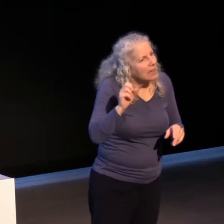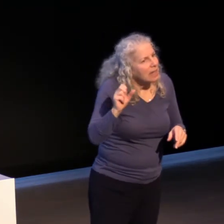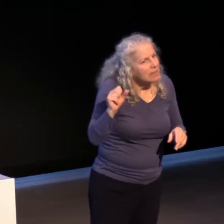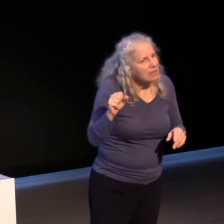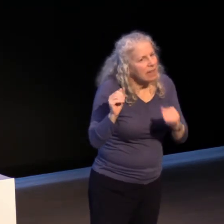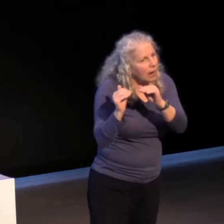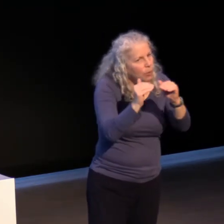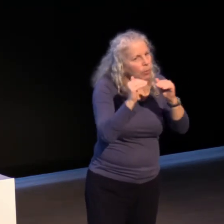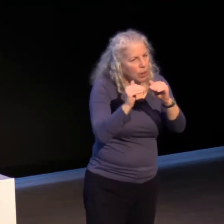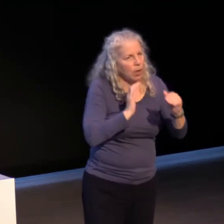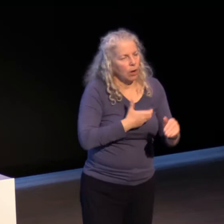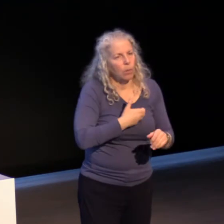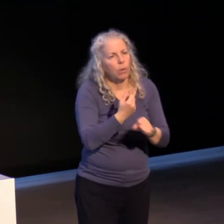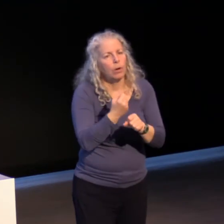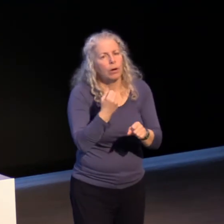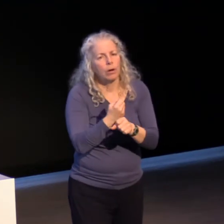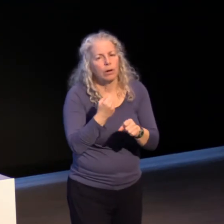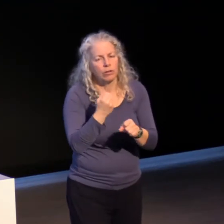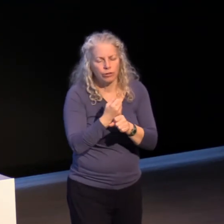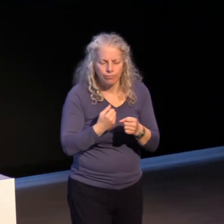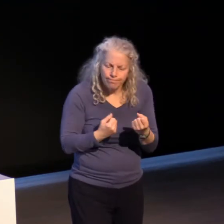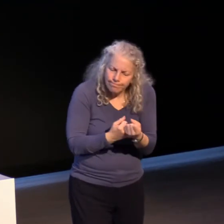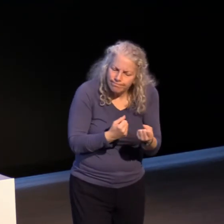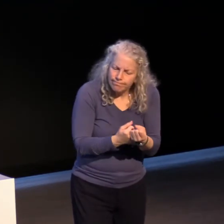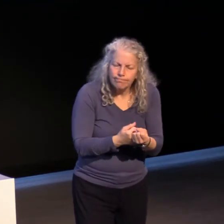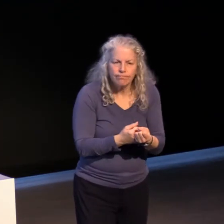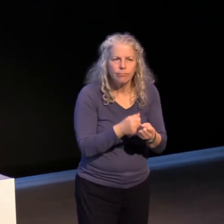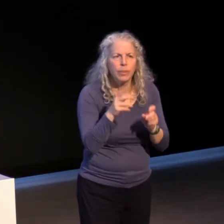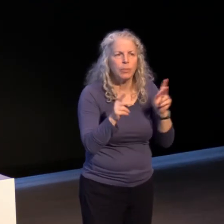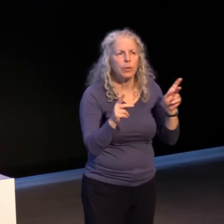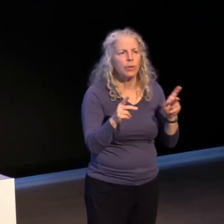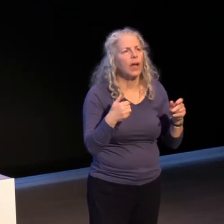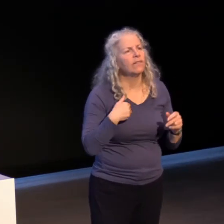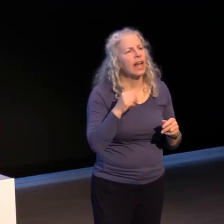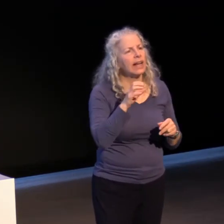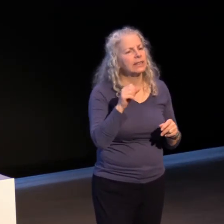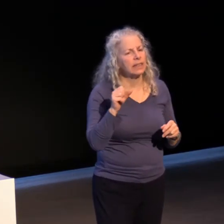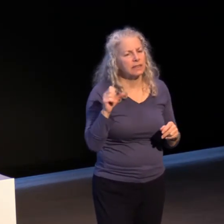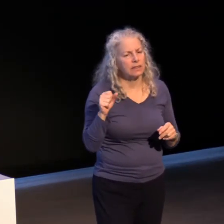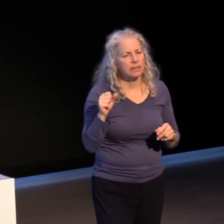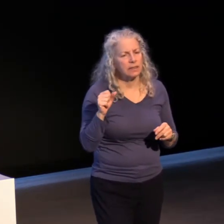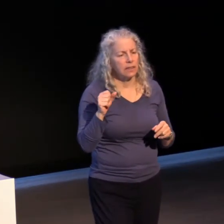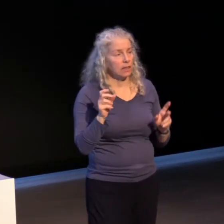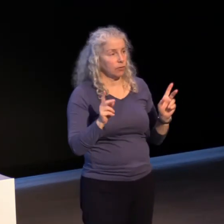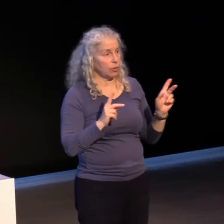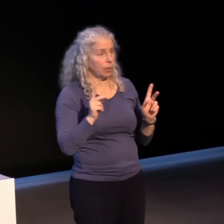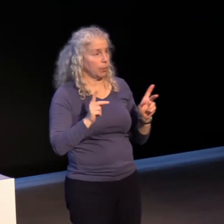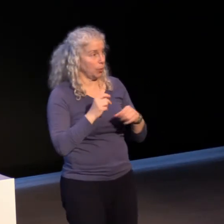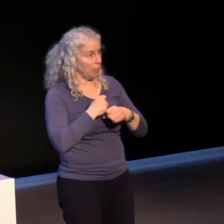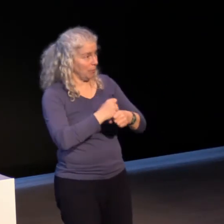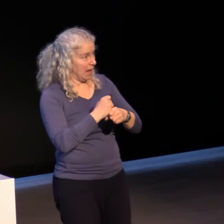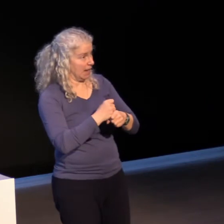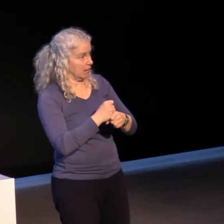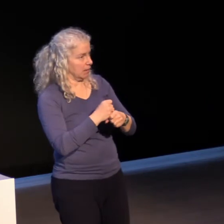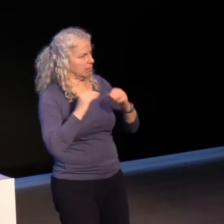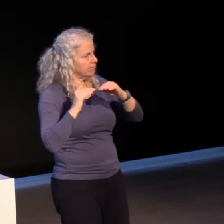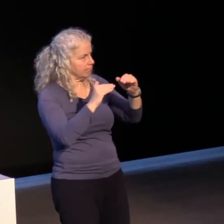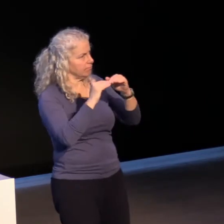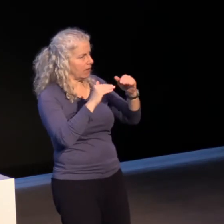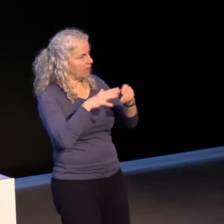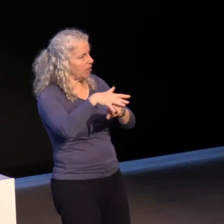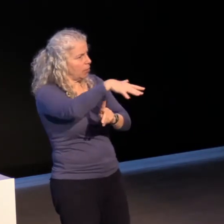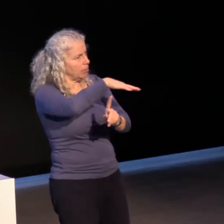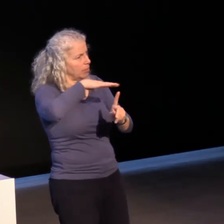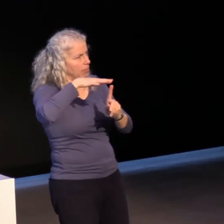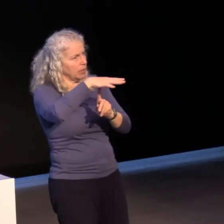equitable practice that reinforces access to art for those that create it, cultivate equitable environments for it,